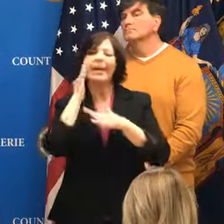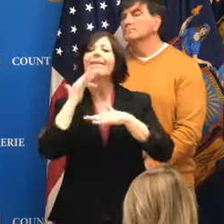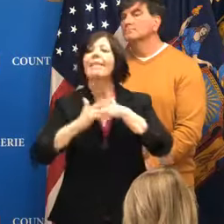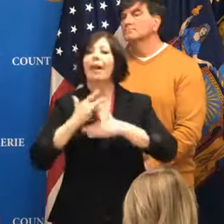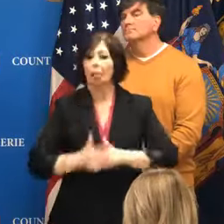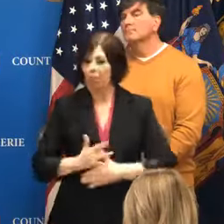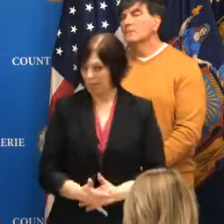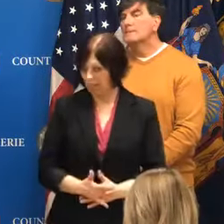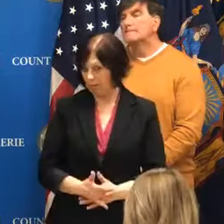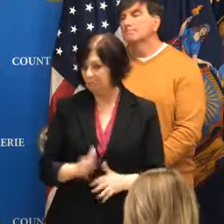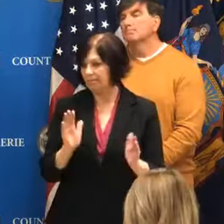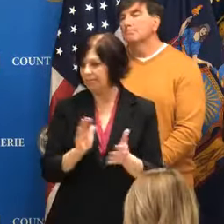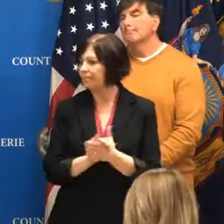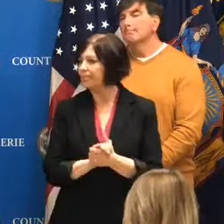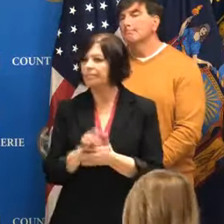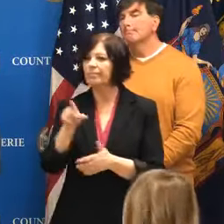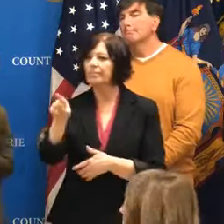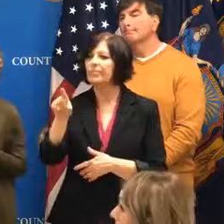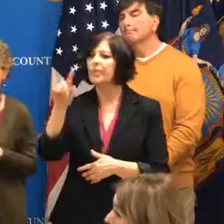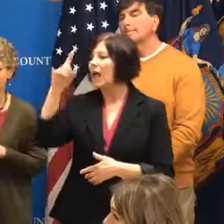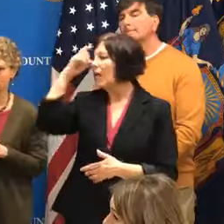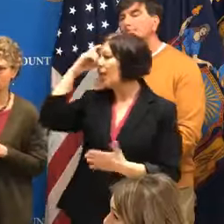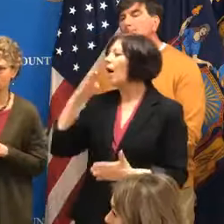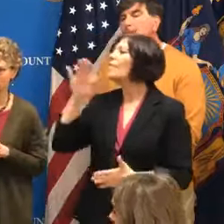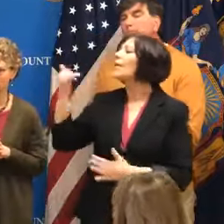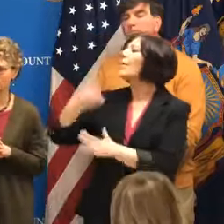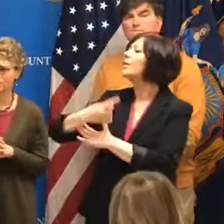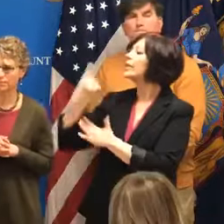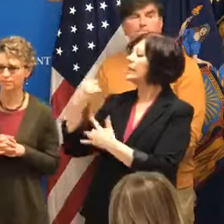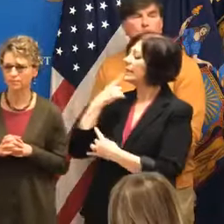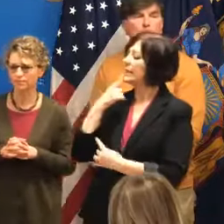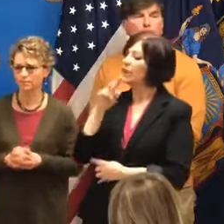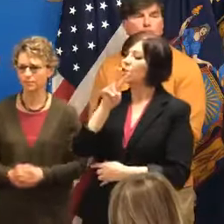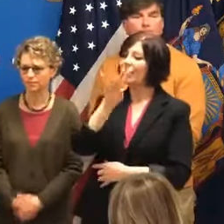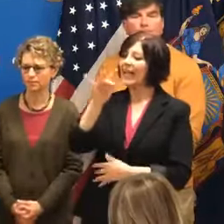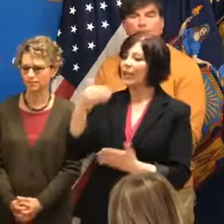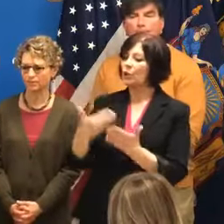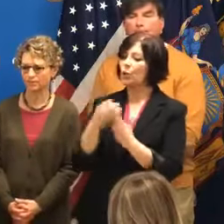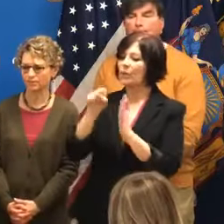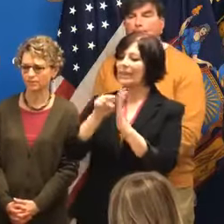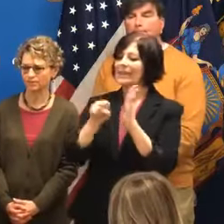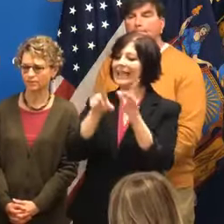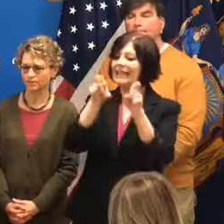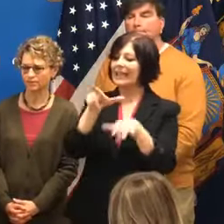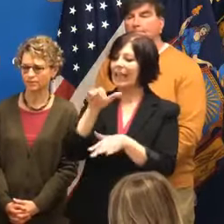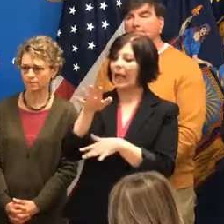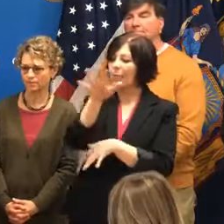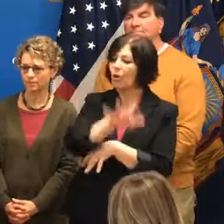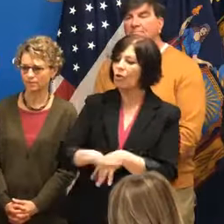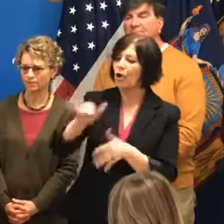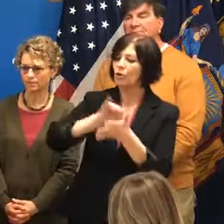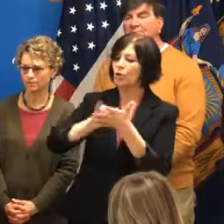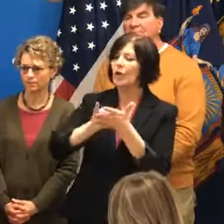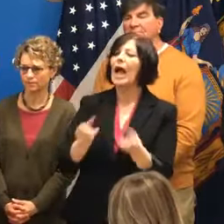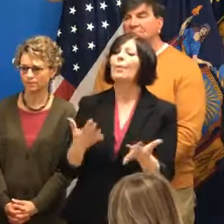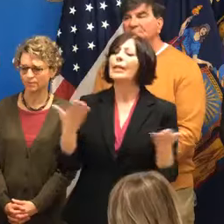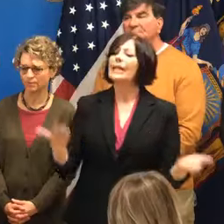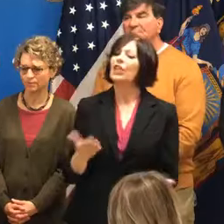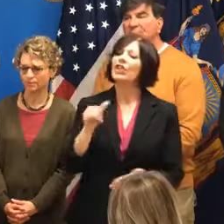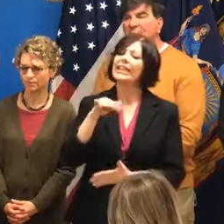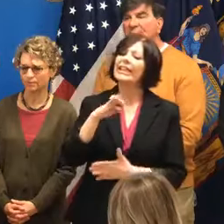the different hospital services. Michael? The governor the other day announced that there's 28 new state testing labs across New York State. How many are here in